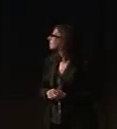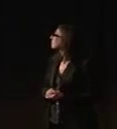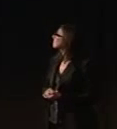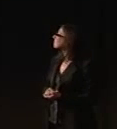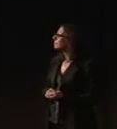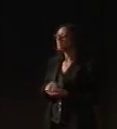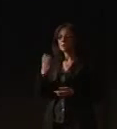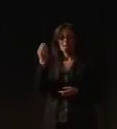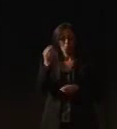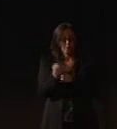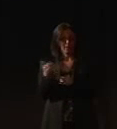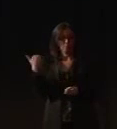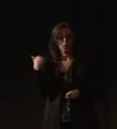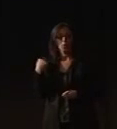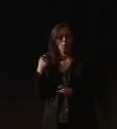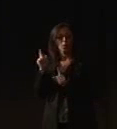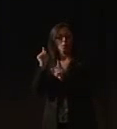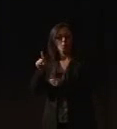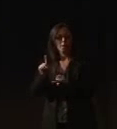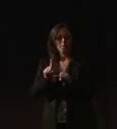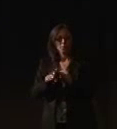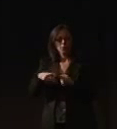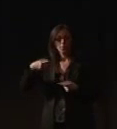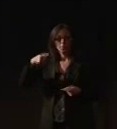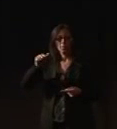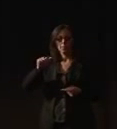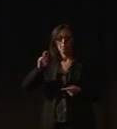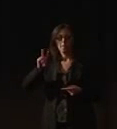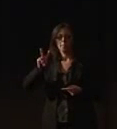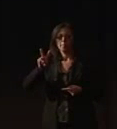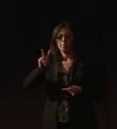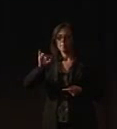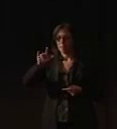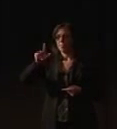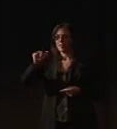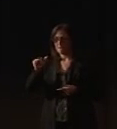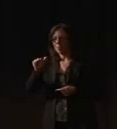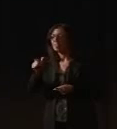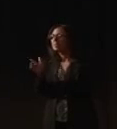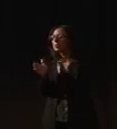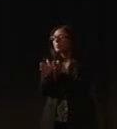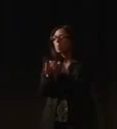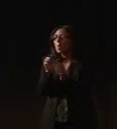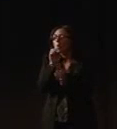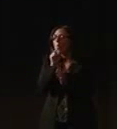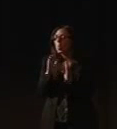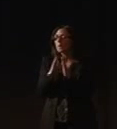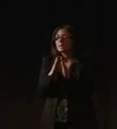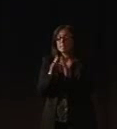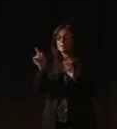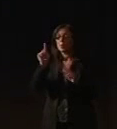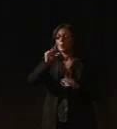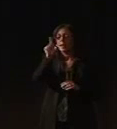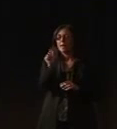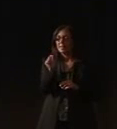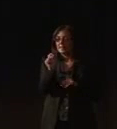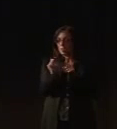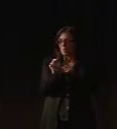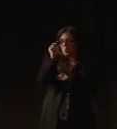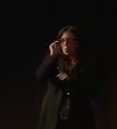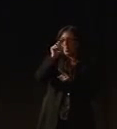is one of these little old cities in northern Italy, 30 miles from